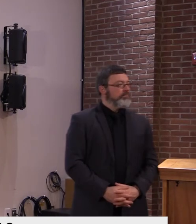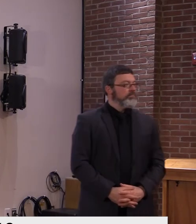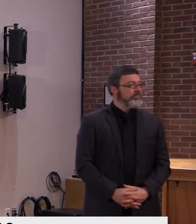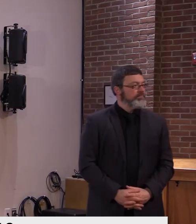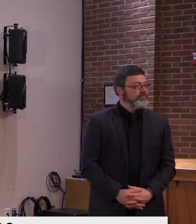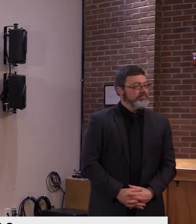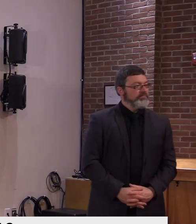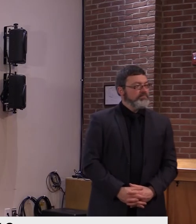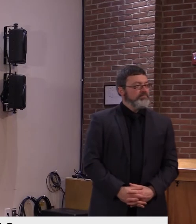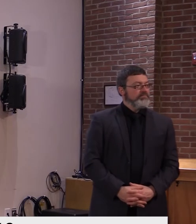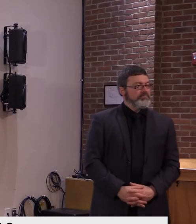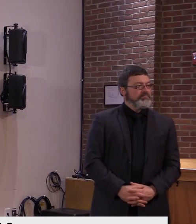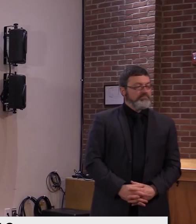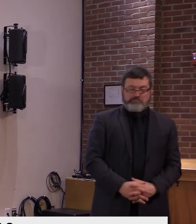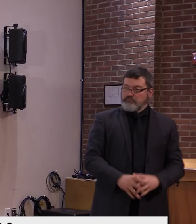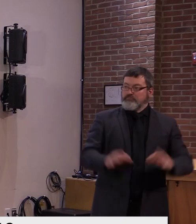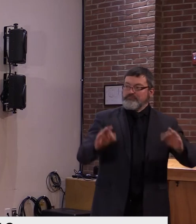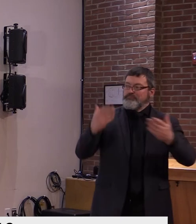Thank you, sir. All right,